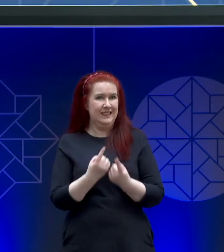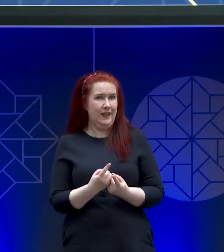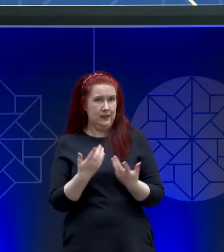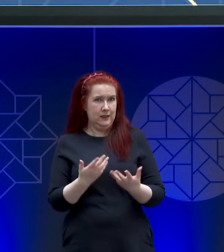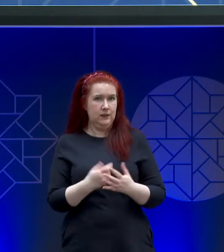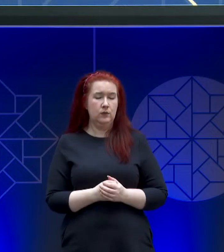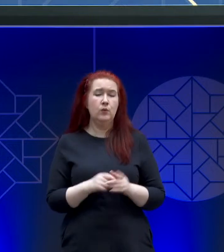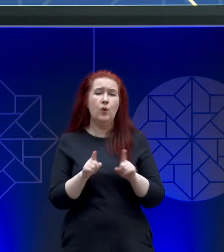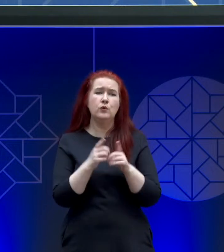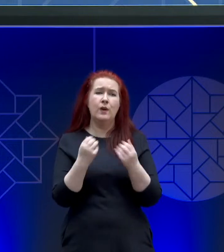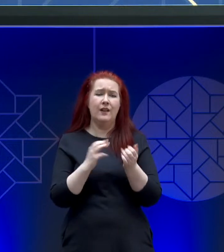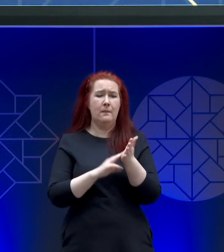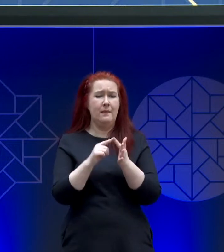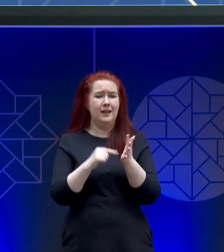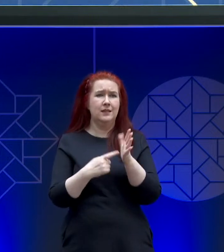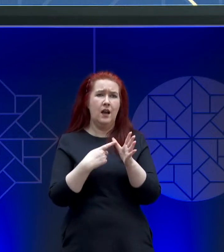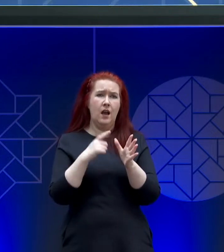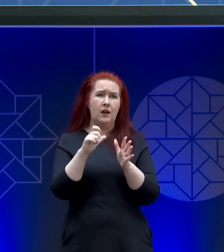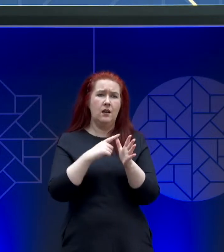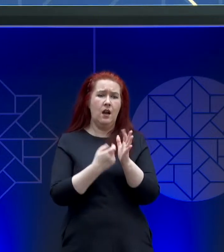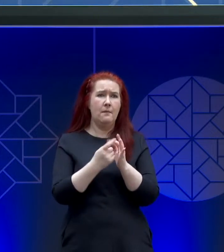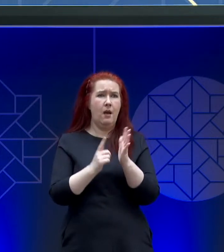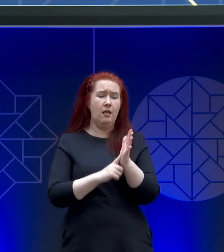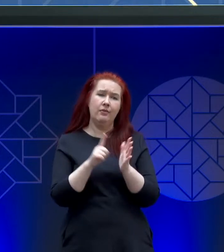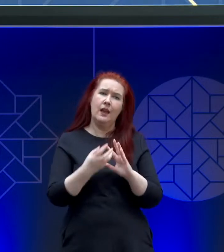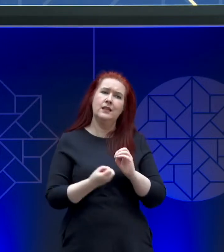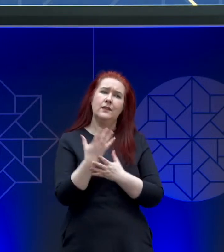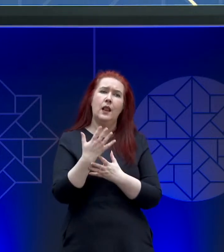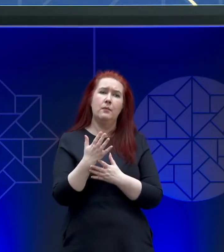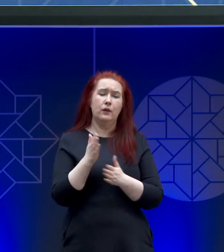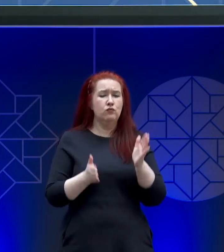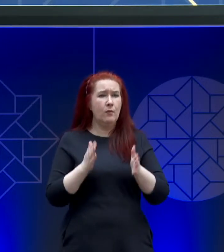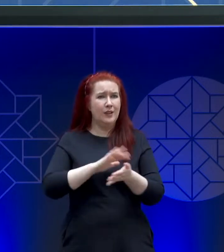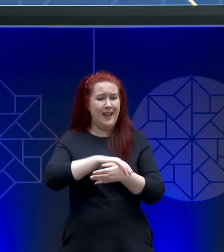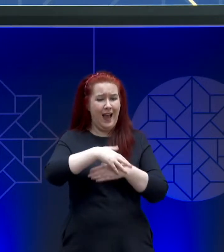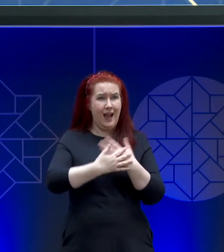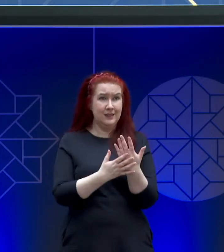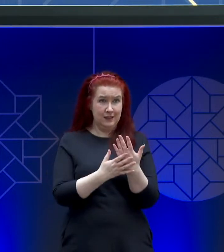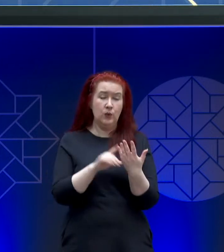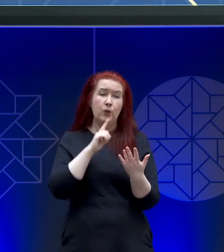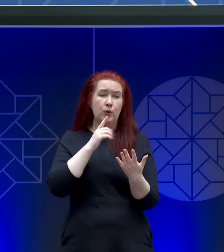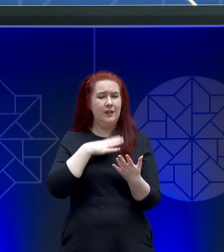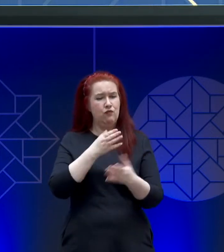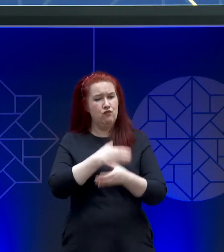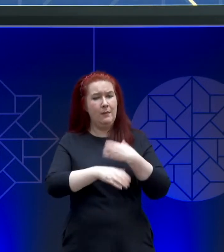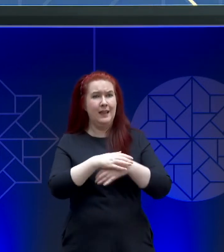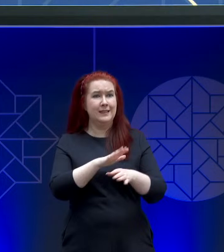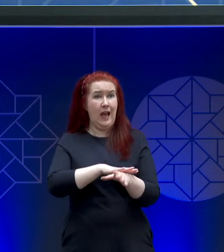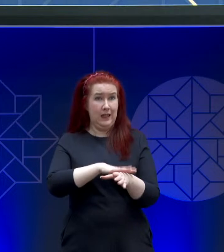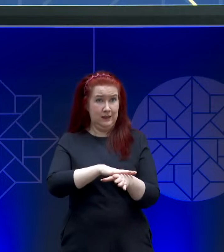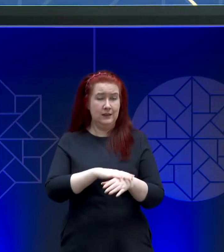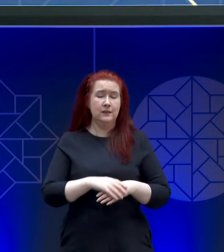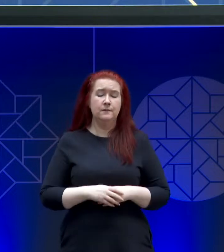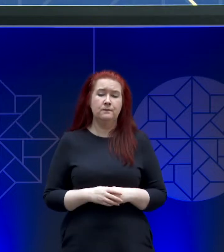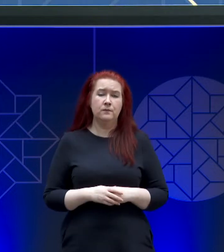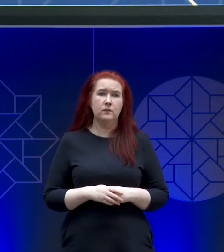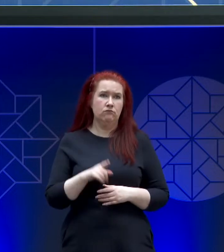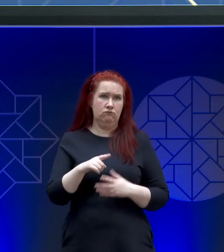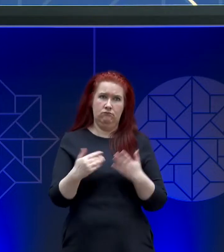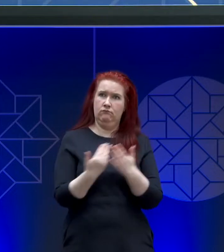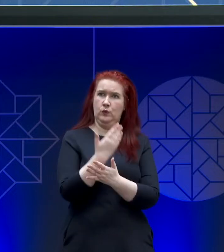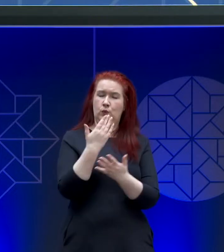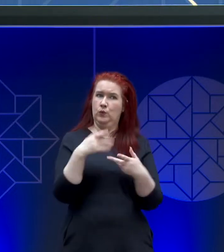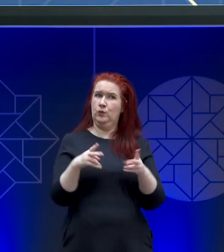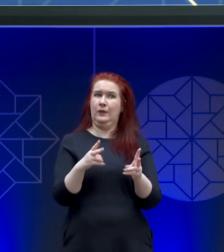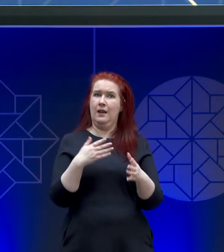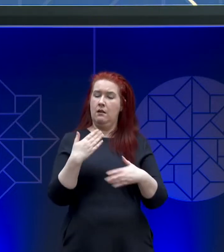got Metacarpal, who are developing a robotic hand for those that need a replacement hand, and taking some quite novel